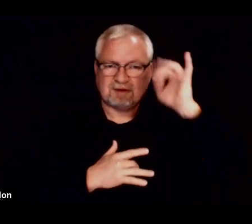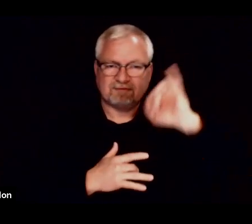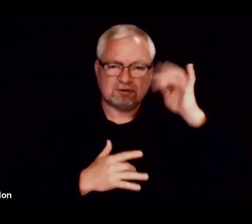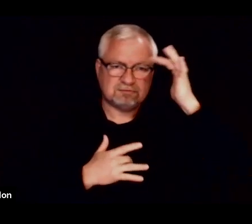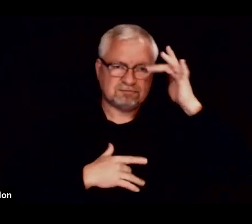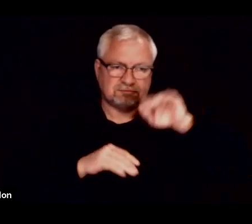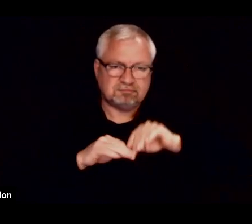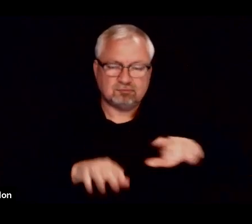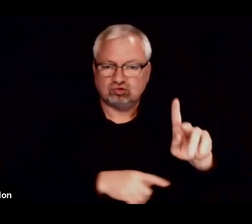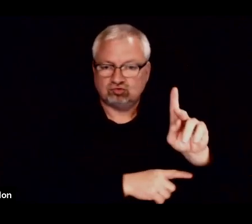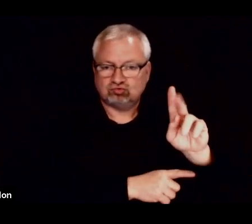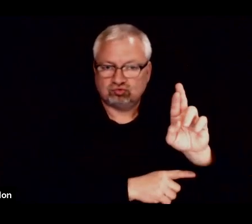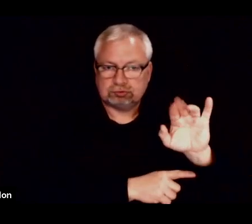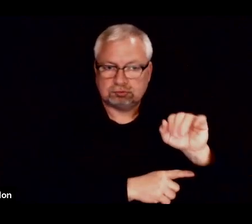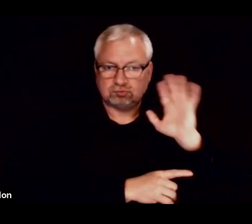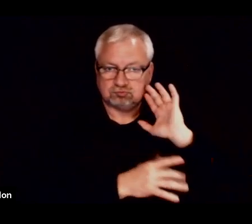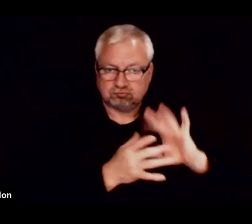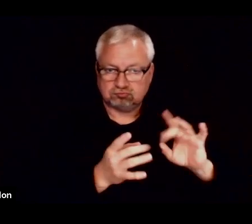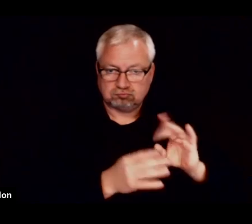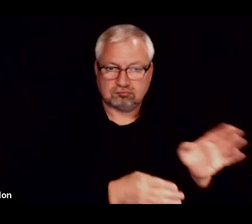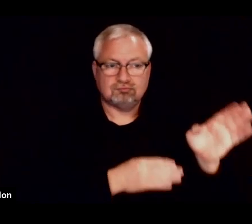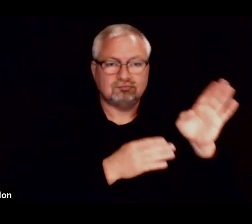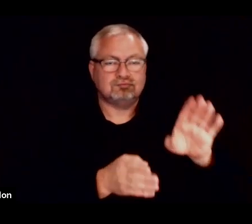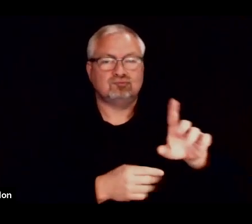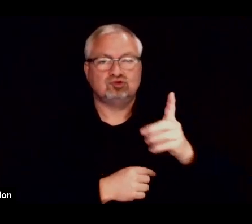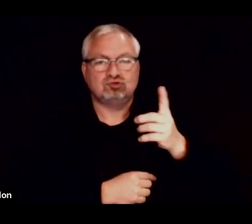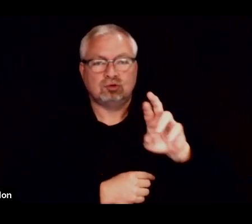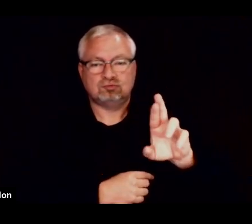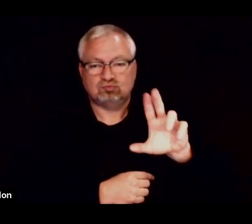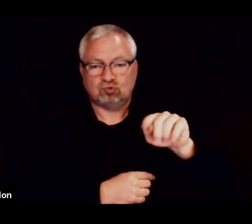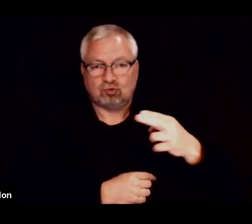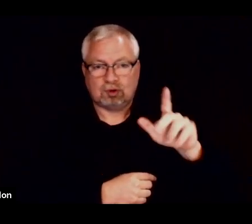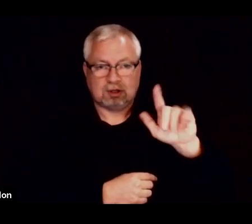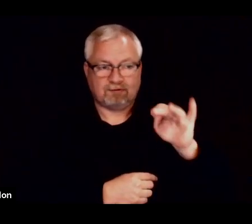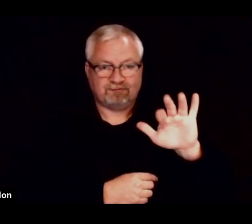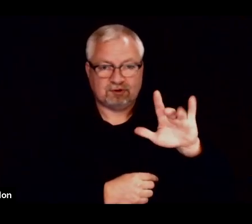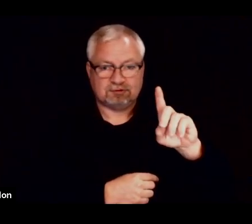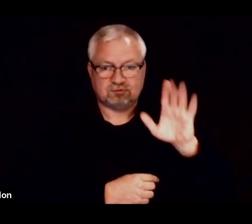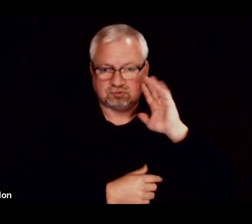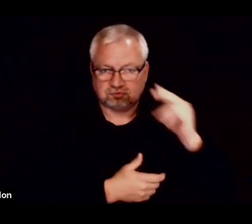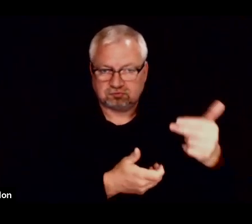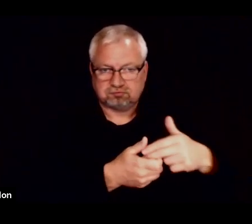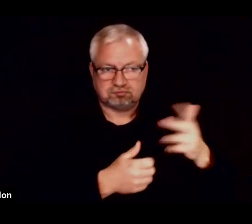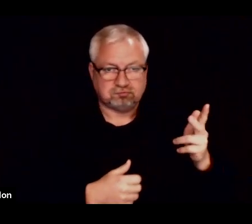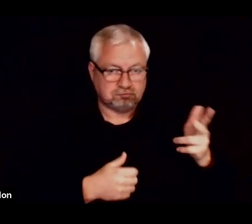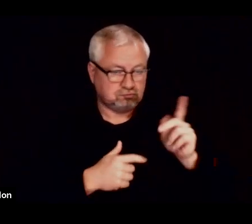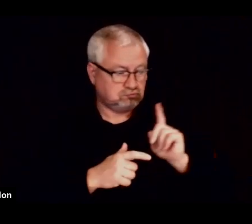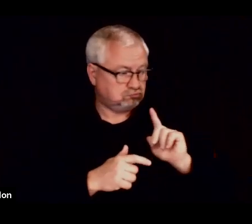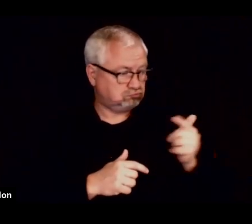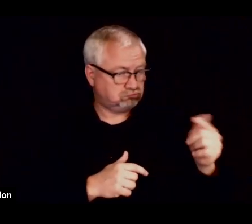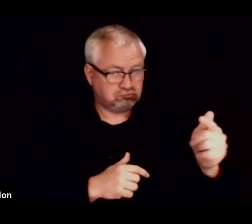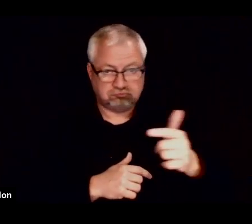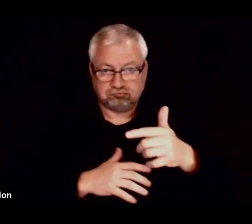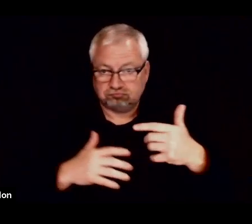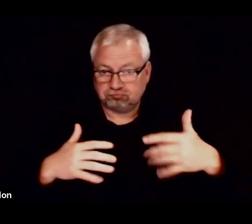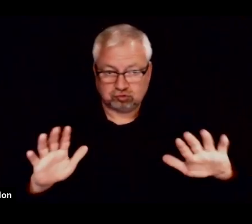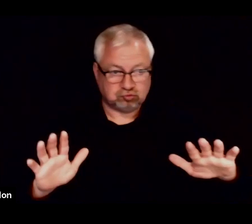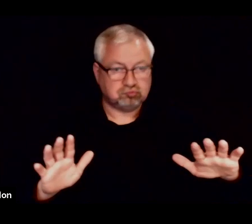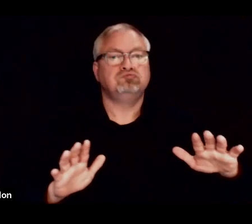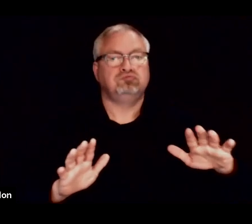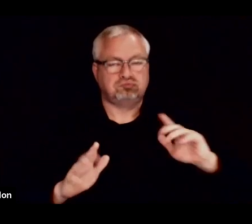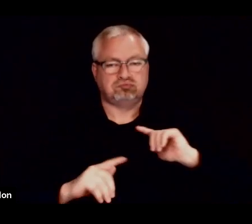Epidemiologist Dr. Ruth Linfield. After those updates, we'll open it up for questions from reporters on the line. With that, I will now turn it over to